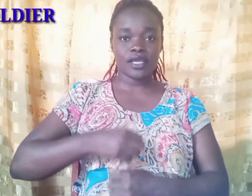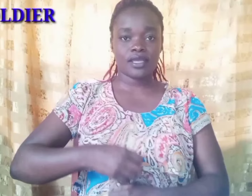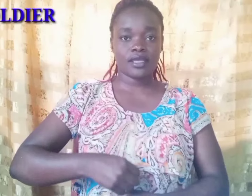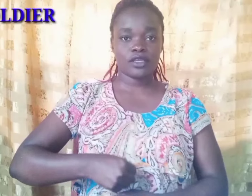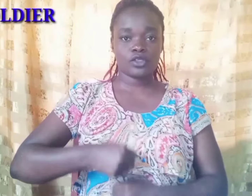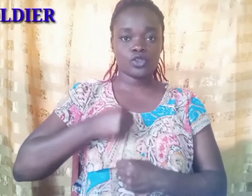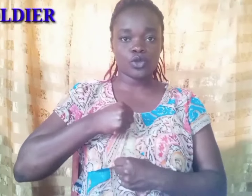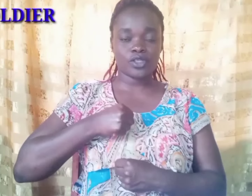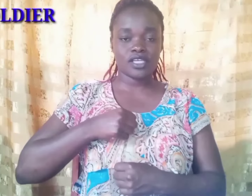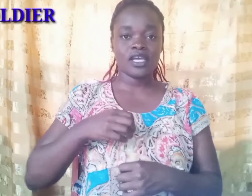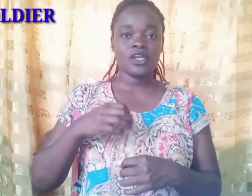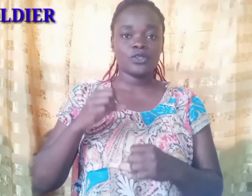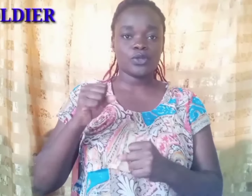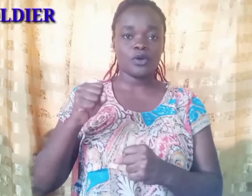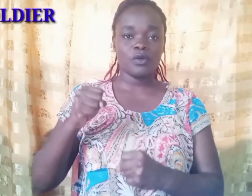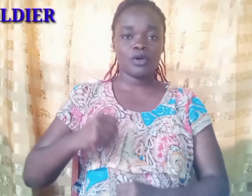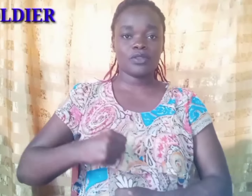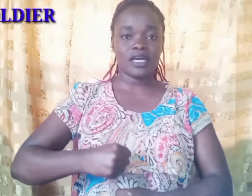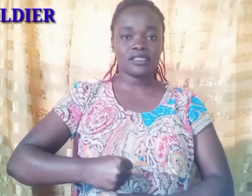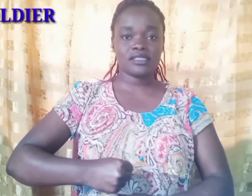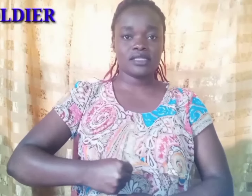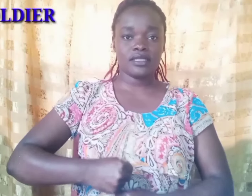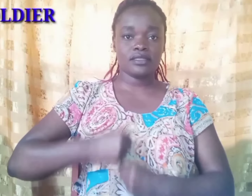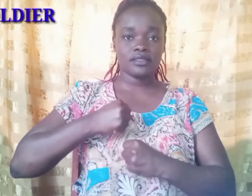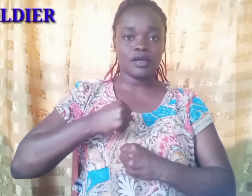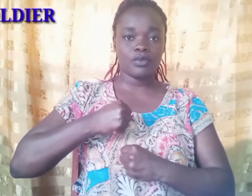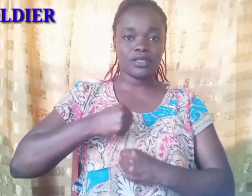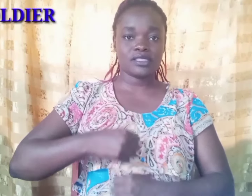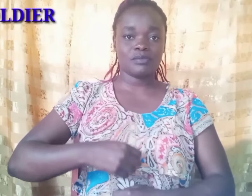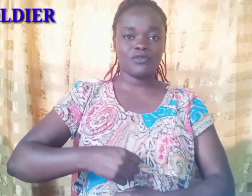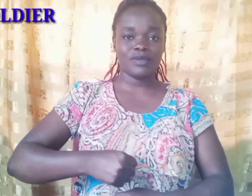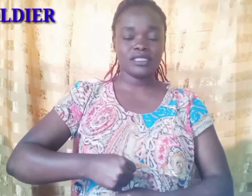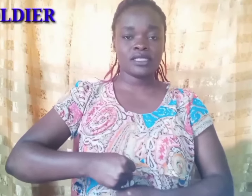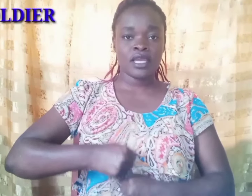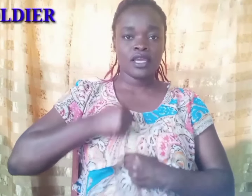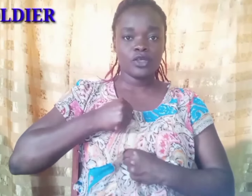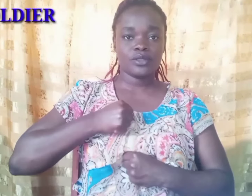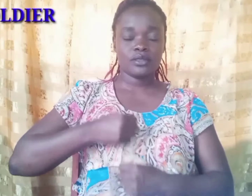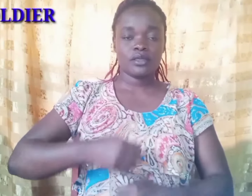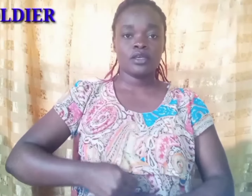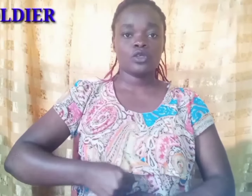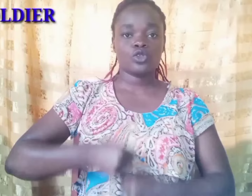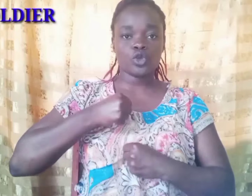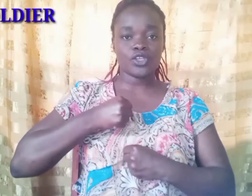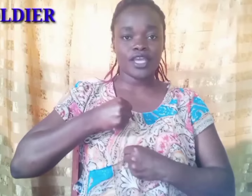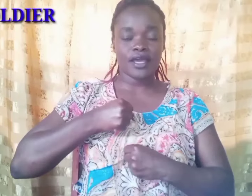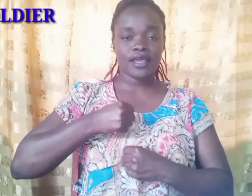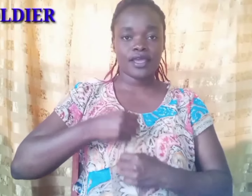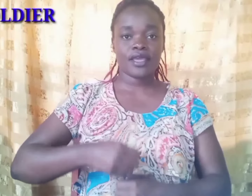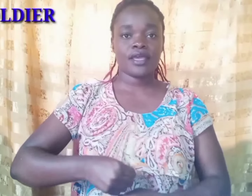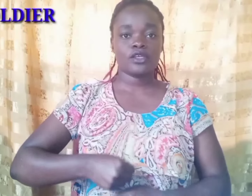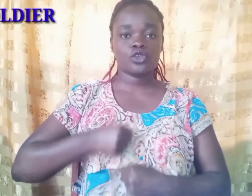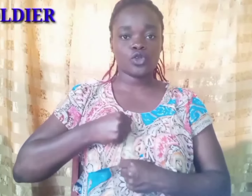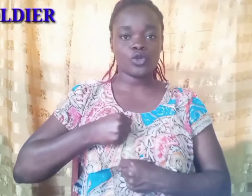Soldier. So both hands then upwards in the movement. Soldier.